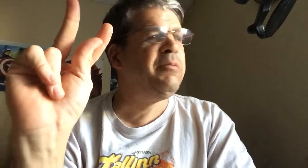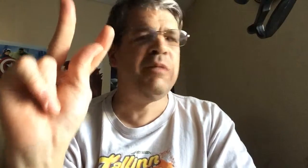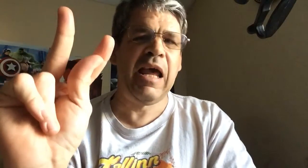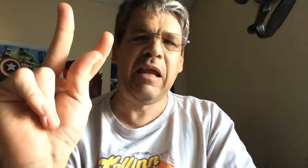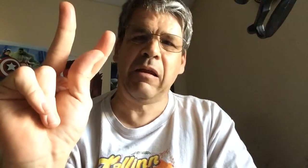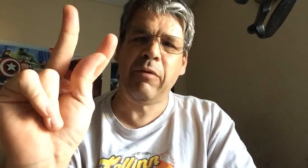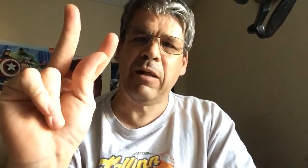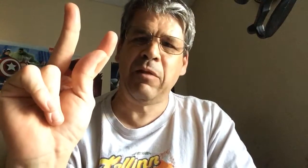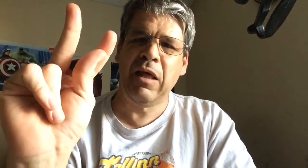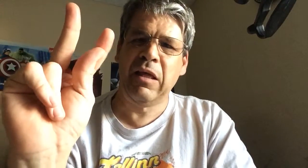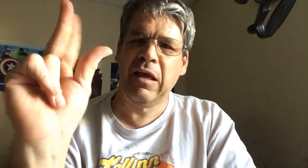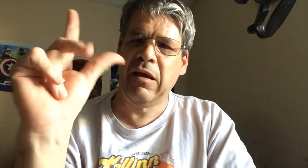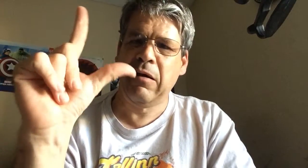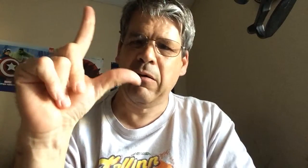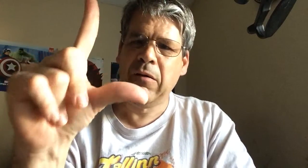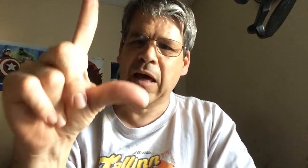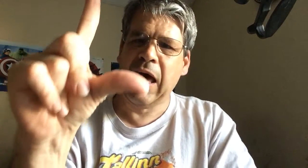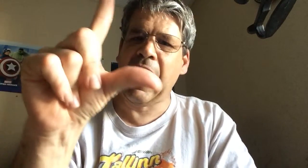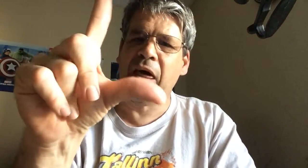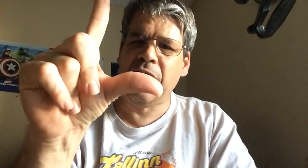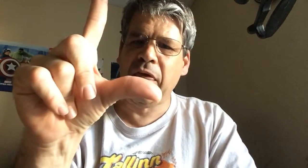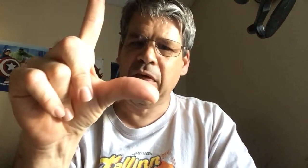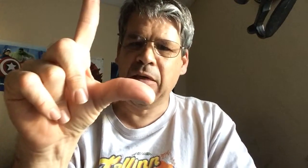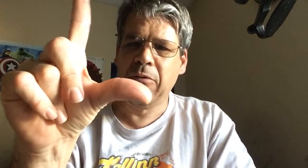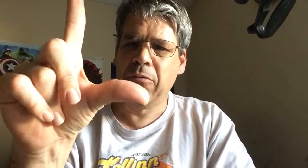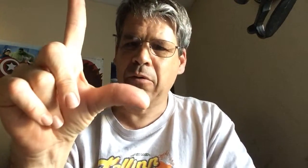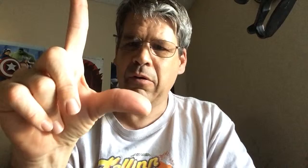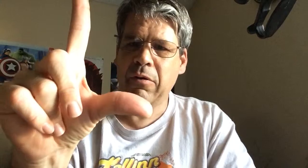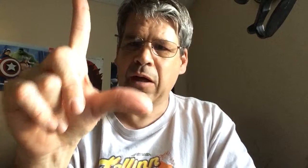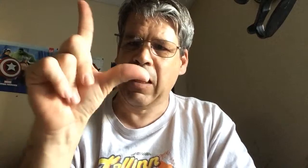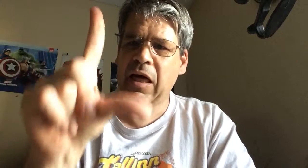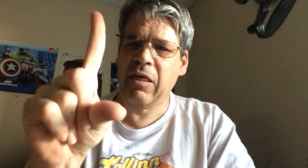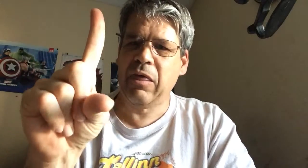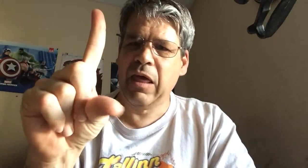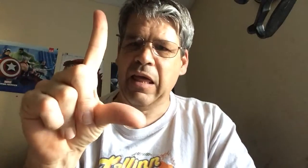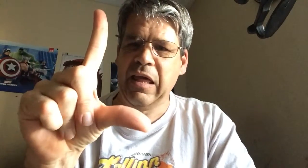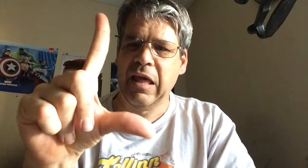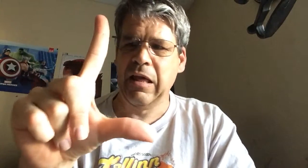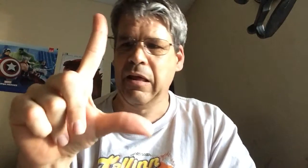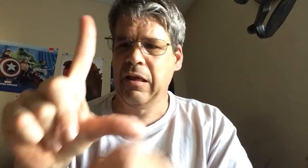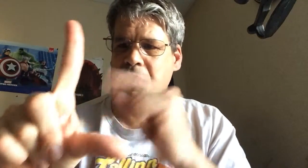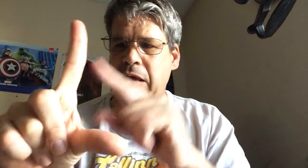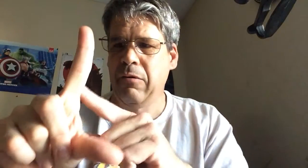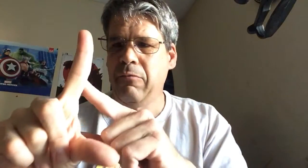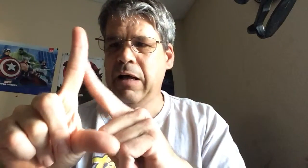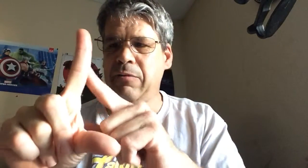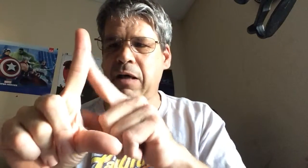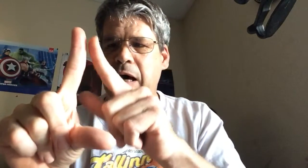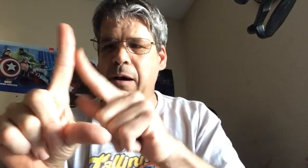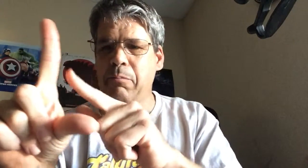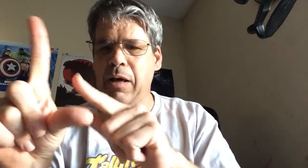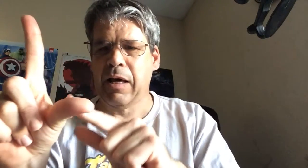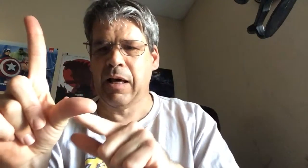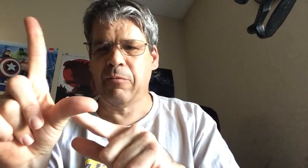And next one is L. L easy. One up